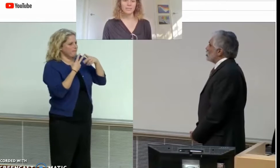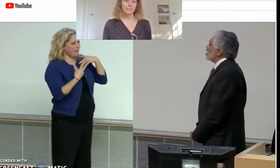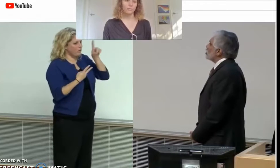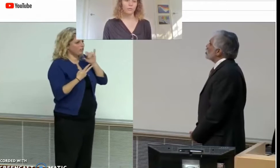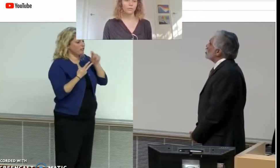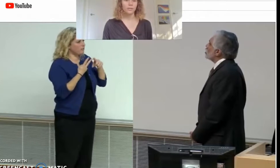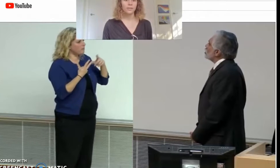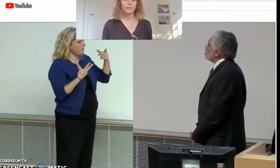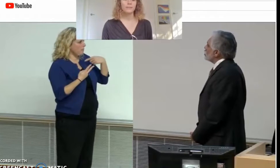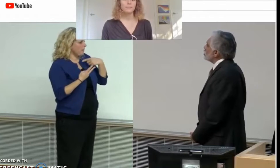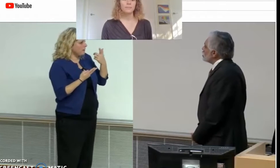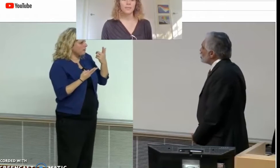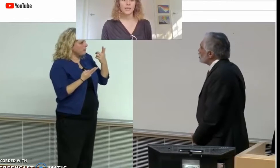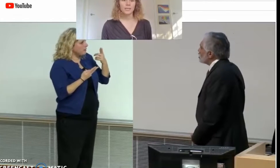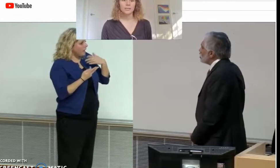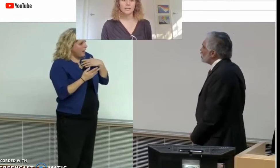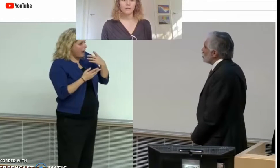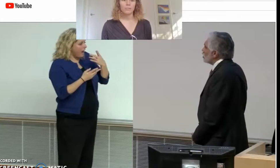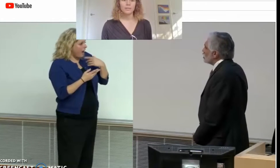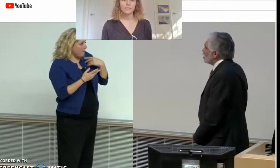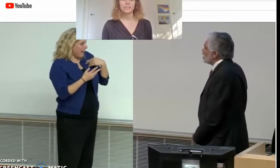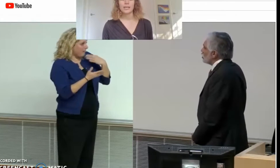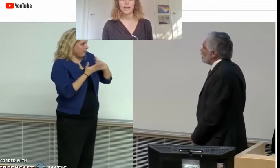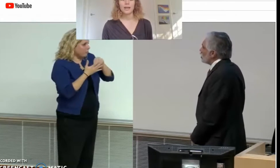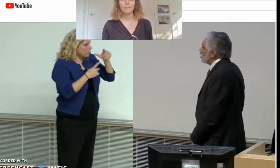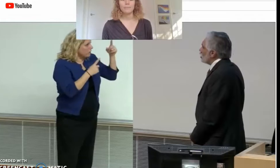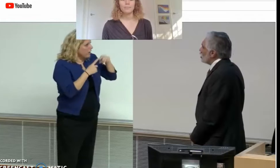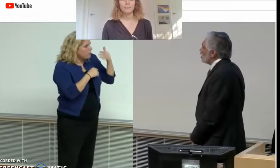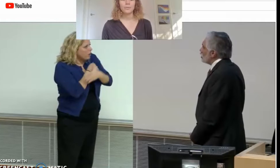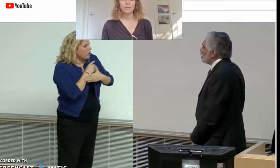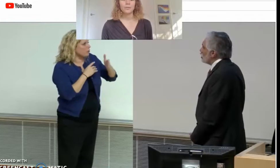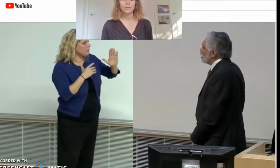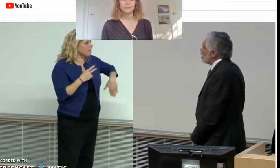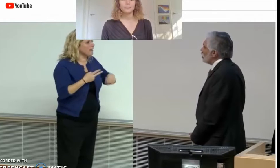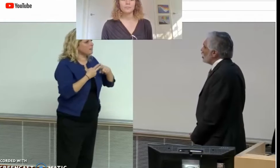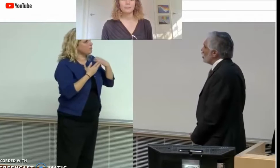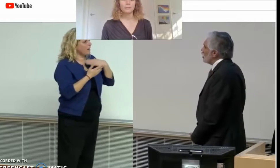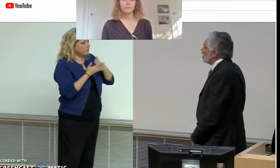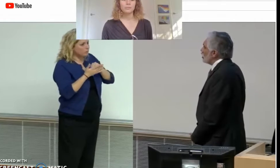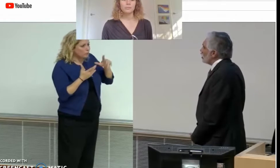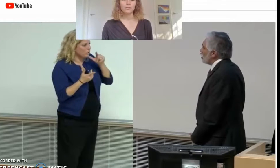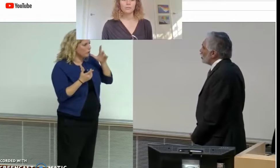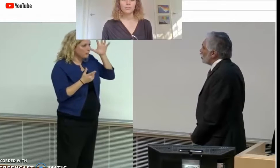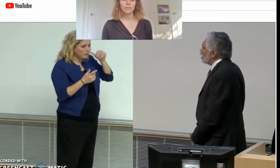is deaf or hard of hearing. And I wanted to say I've worked with students all over the country